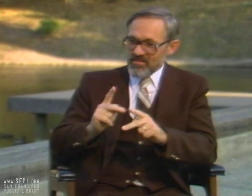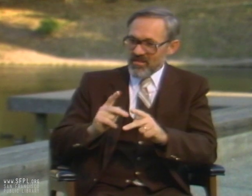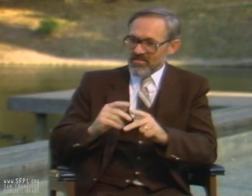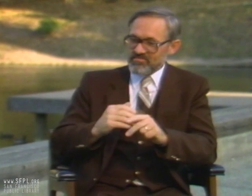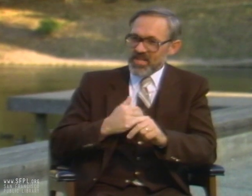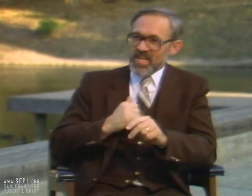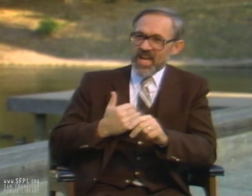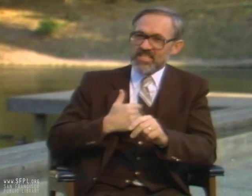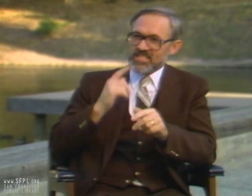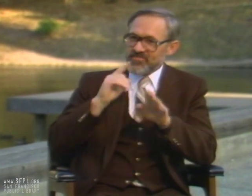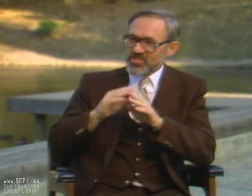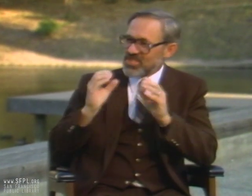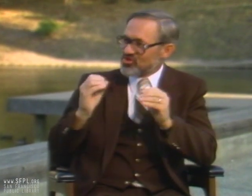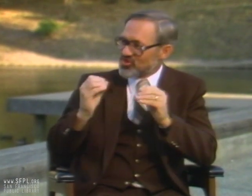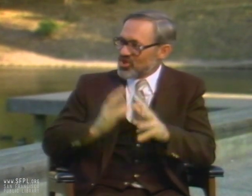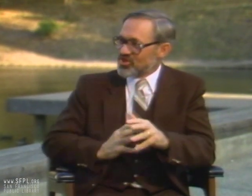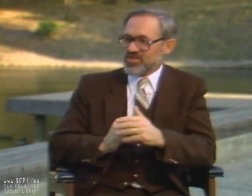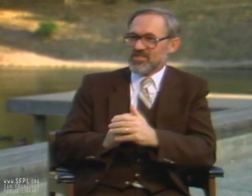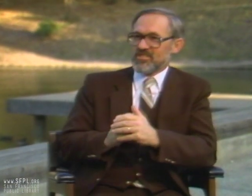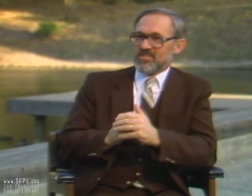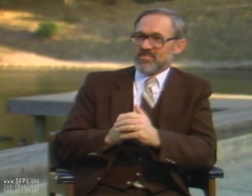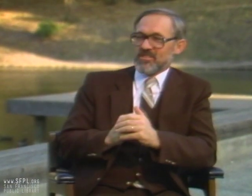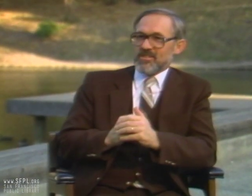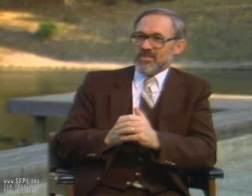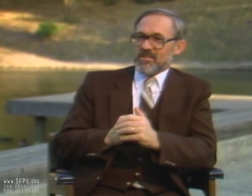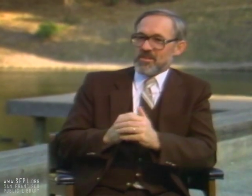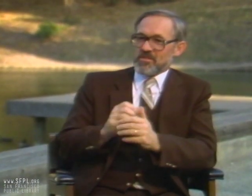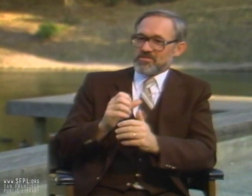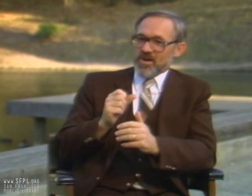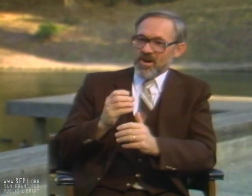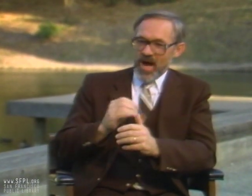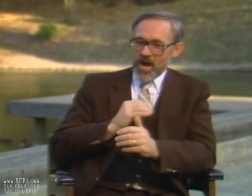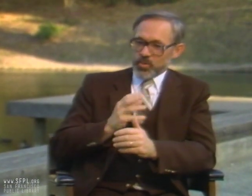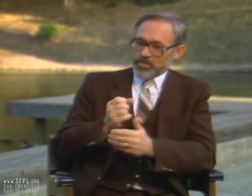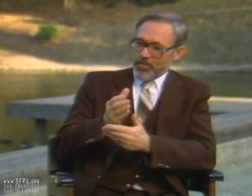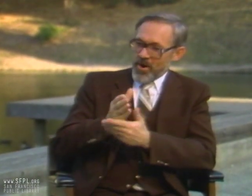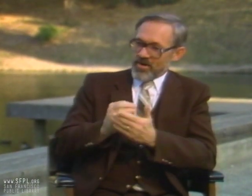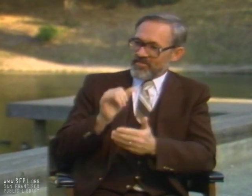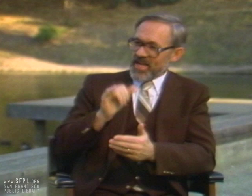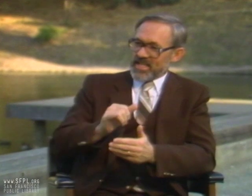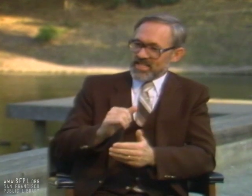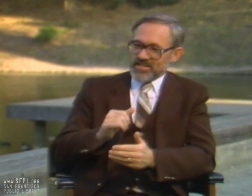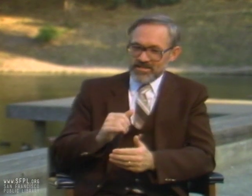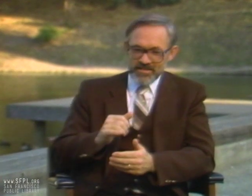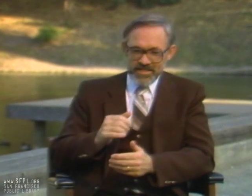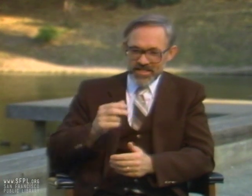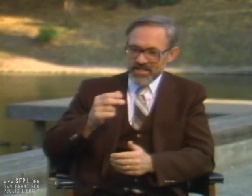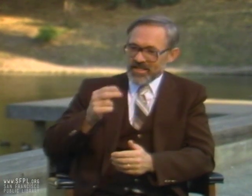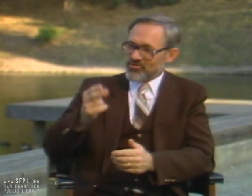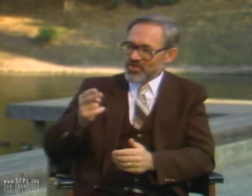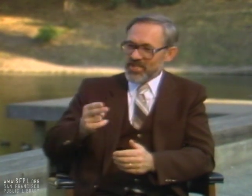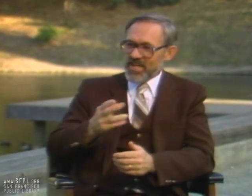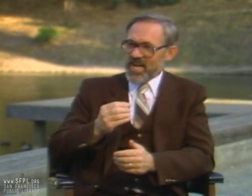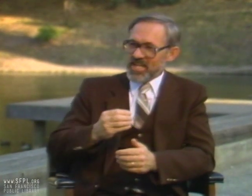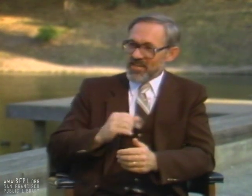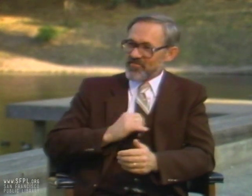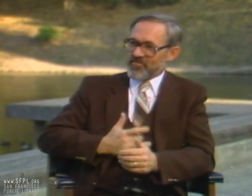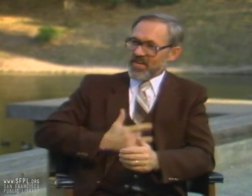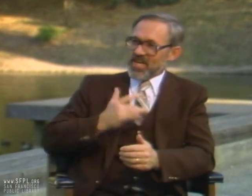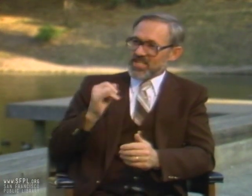people. I had deaf teachers. So, I am part of that history, and I feel